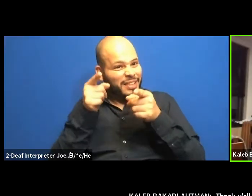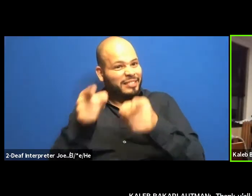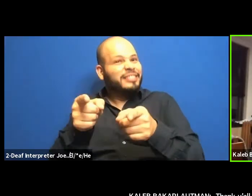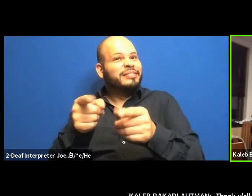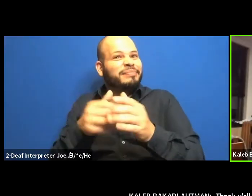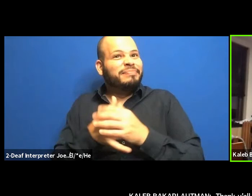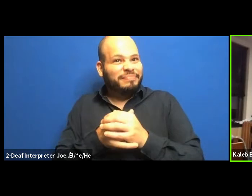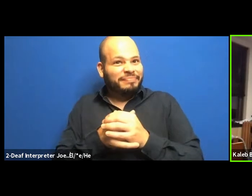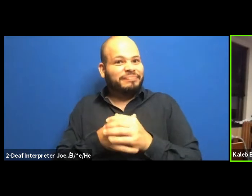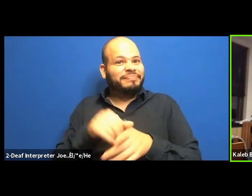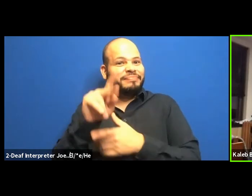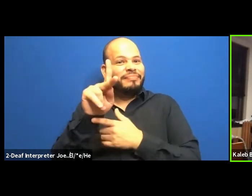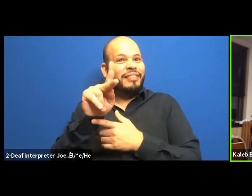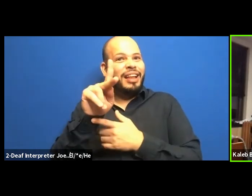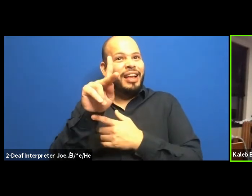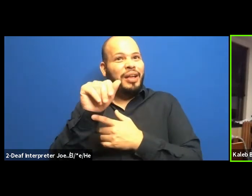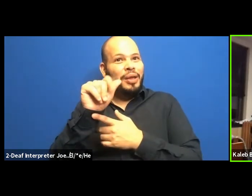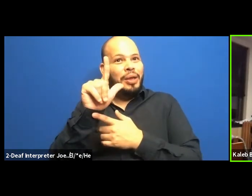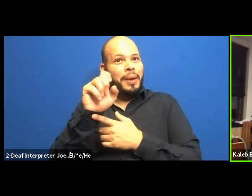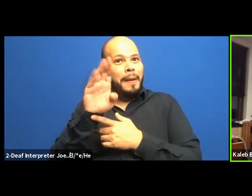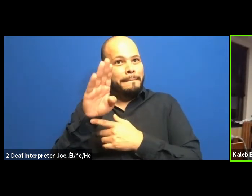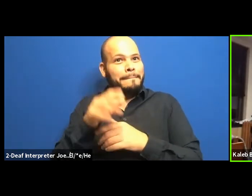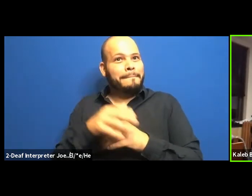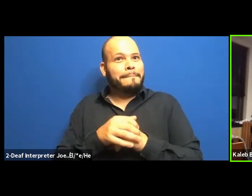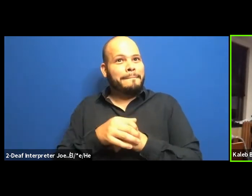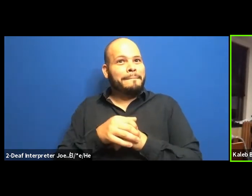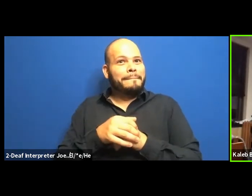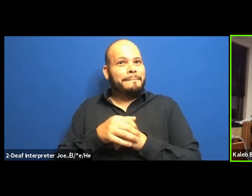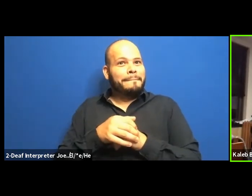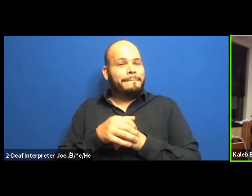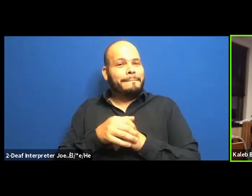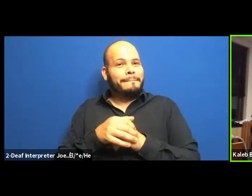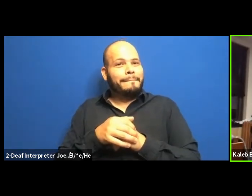for this night. It has been amazing.